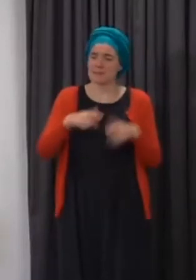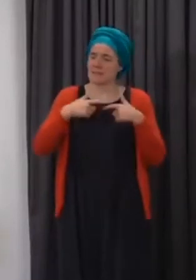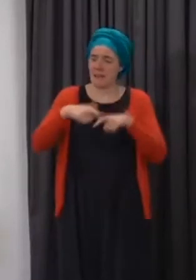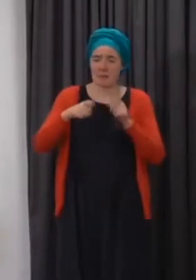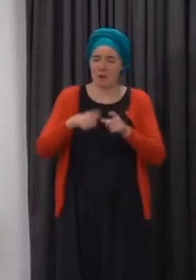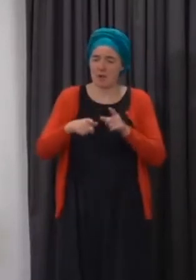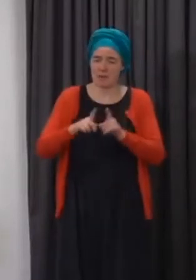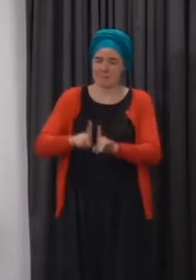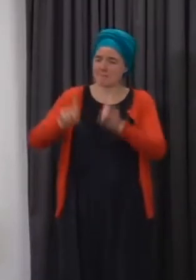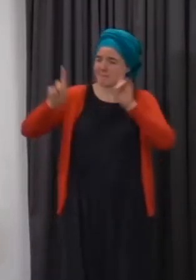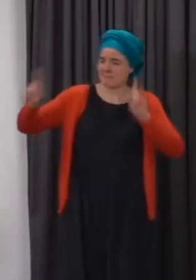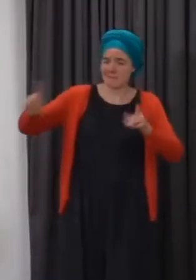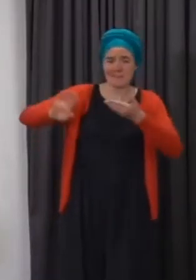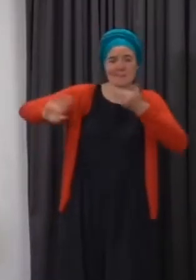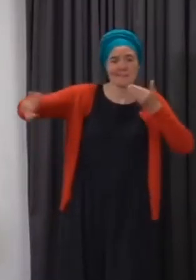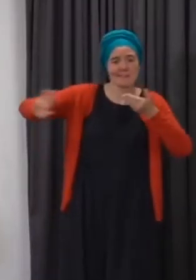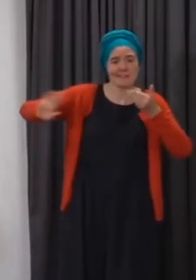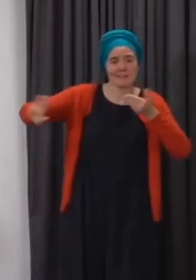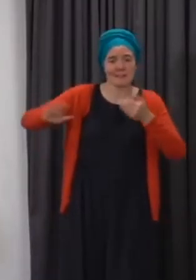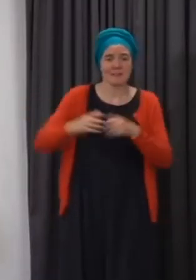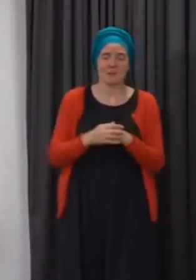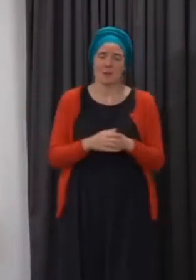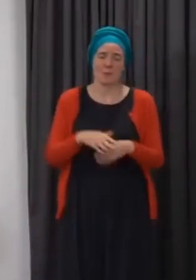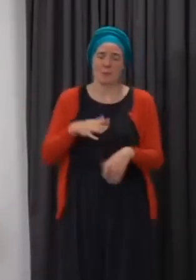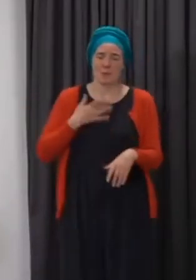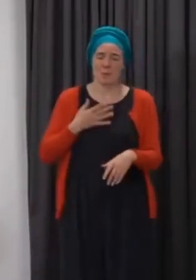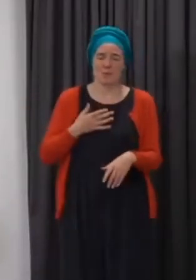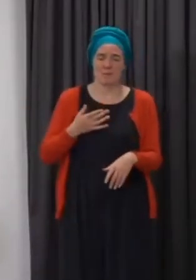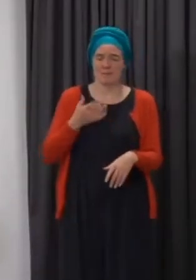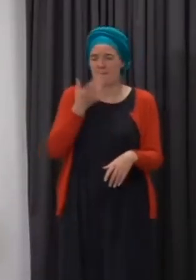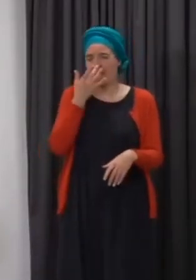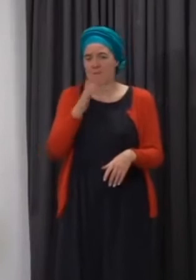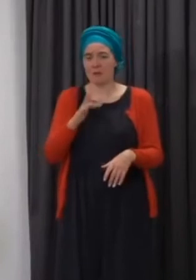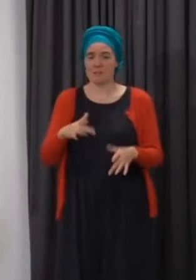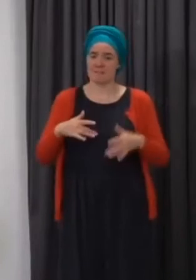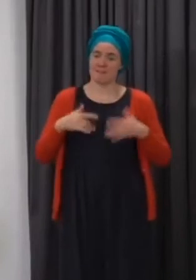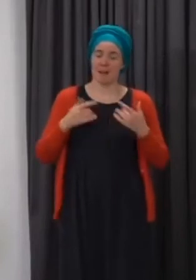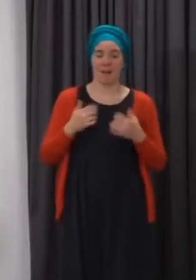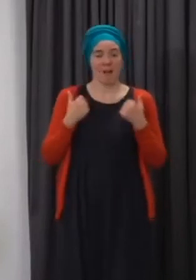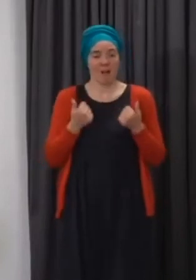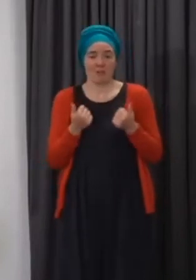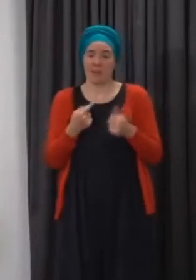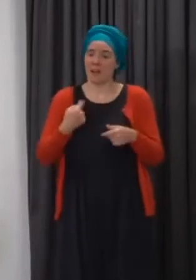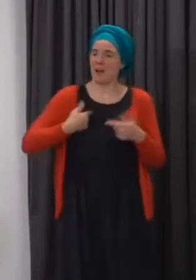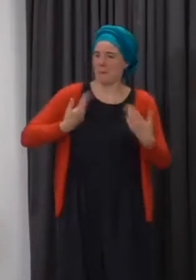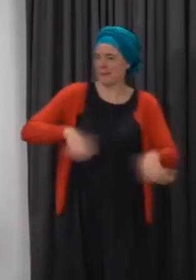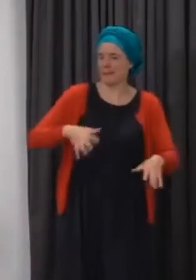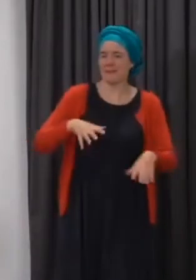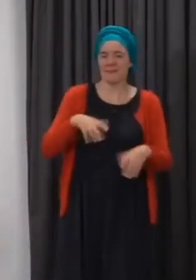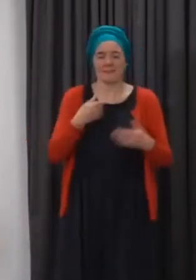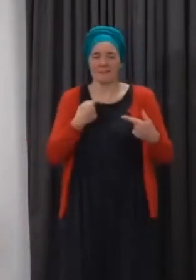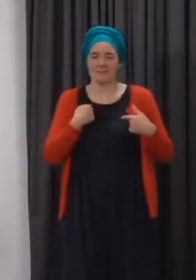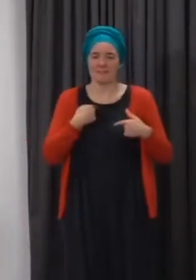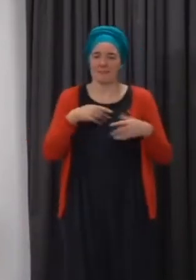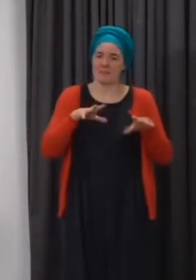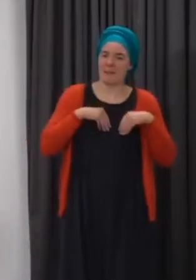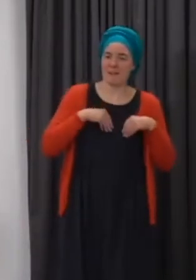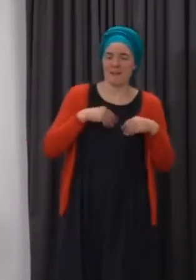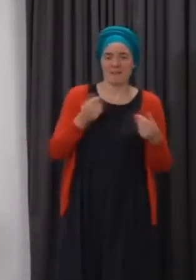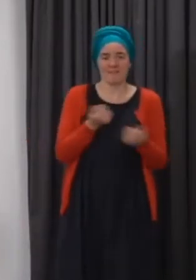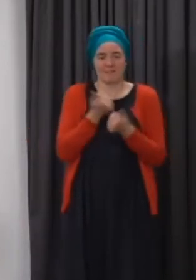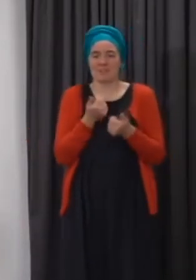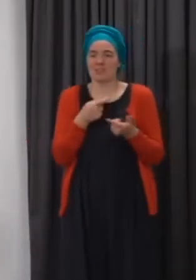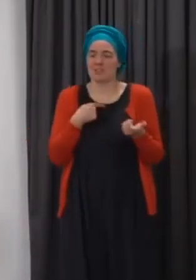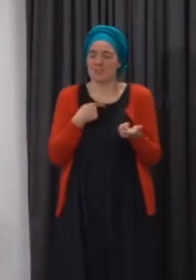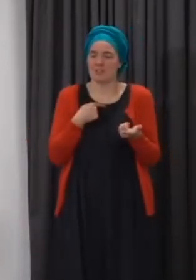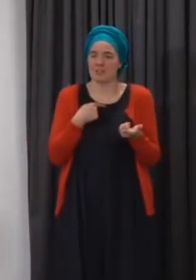need people to not have false assurance at this stage about what we need to do. And we're really clear about our plans to make sure that we are still asking people in Wales to stay